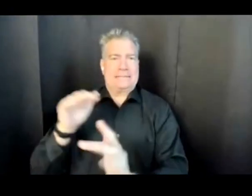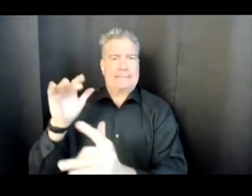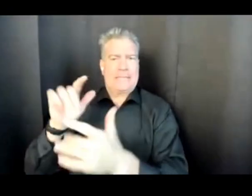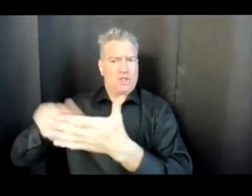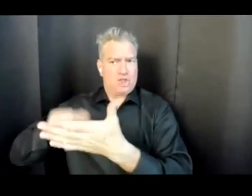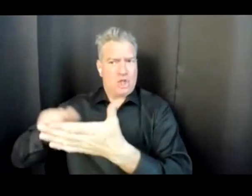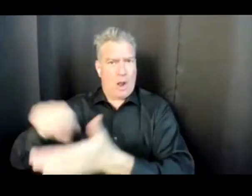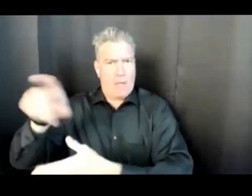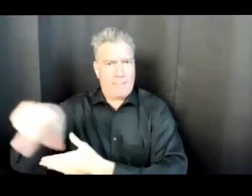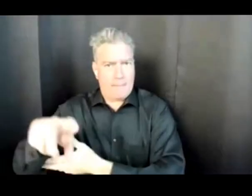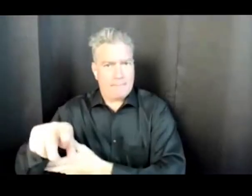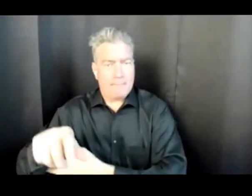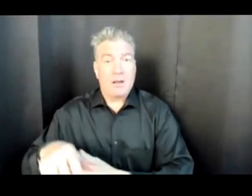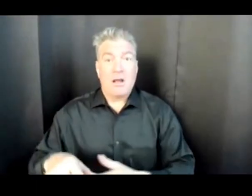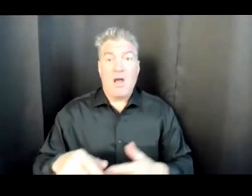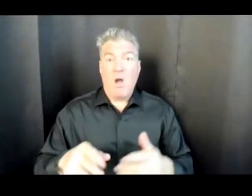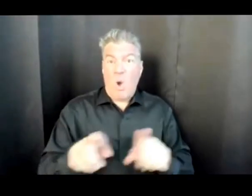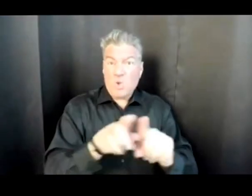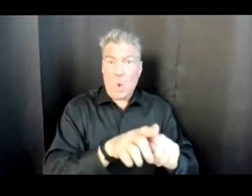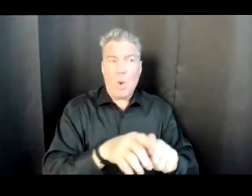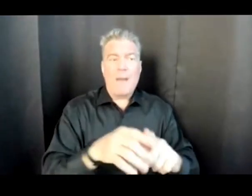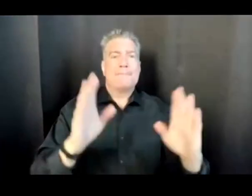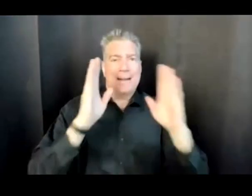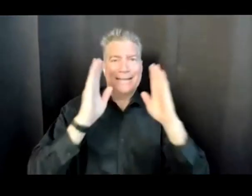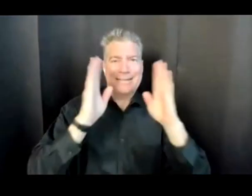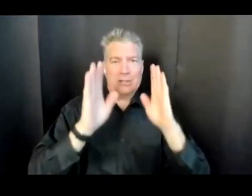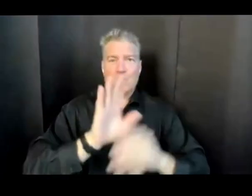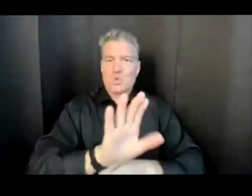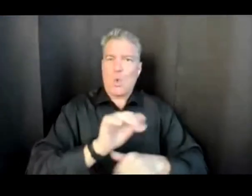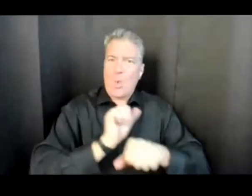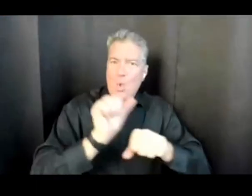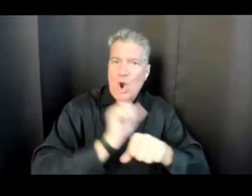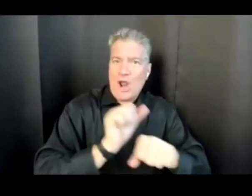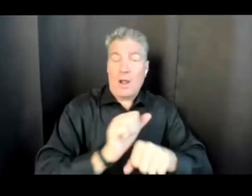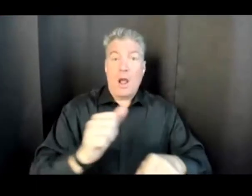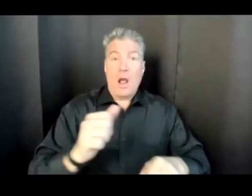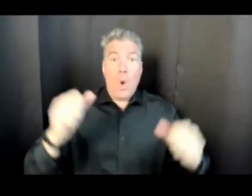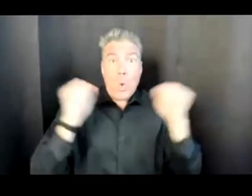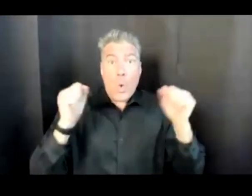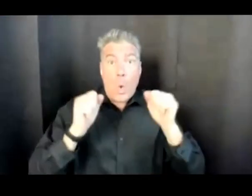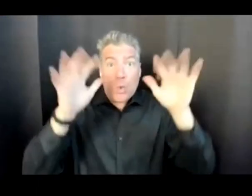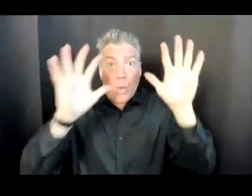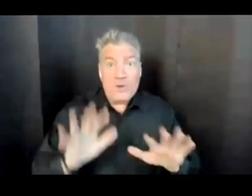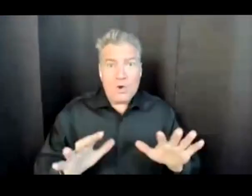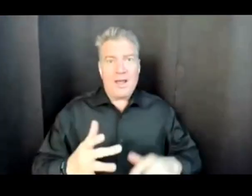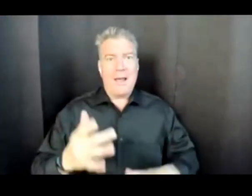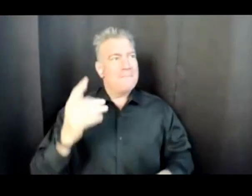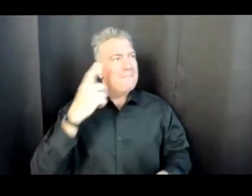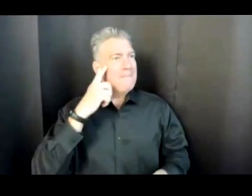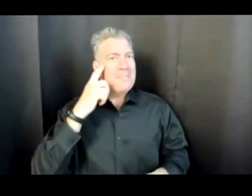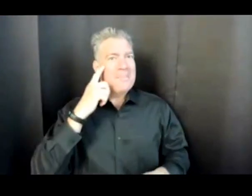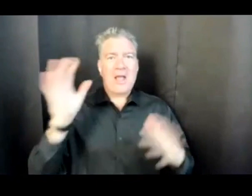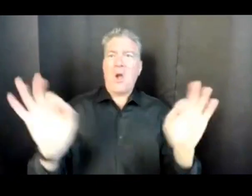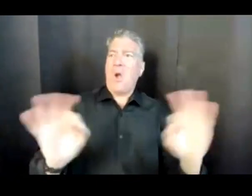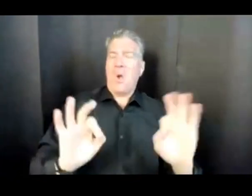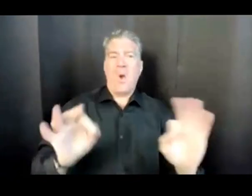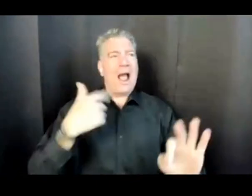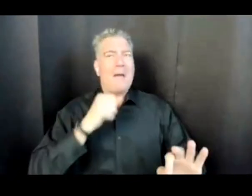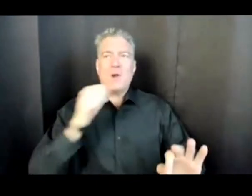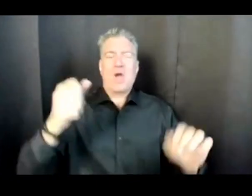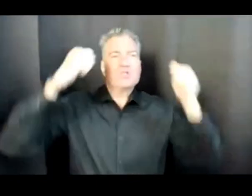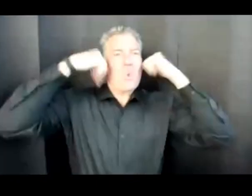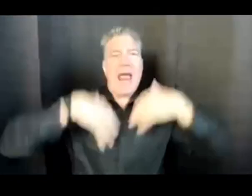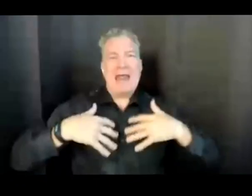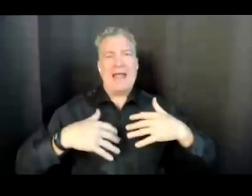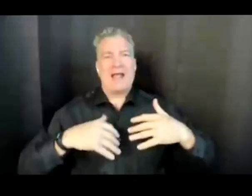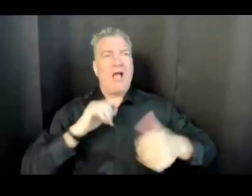less because you're not sweating. Take care of your home as well. And please keep space heater safety